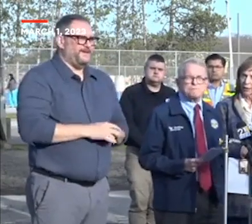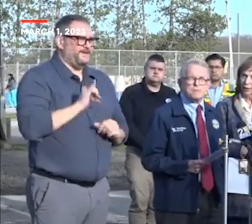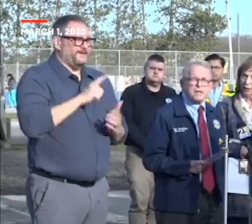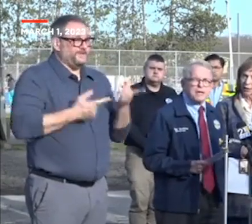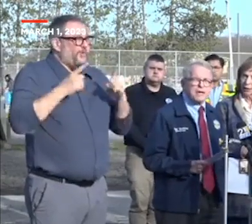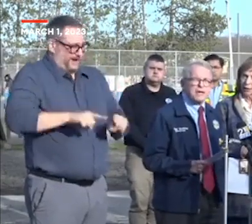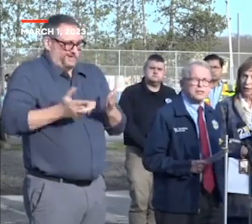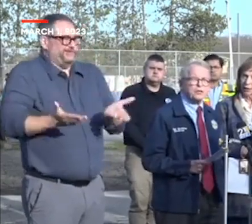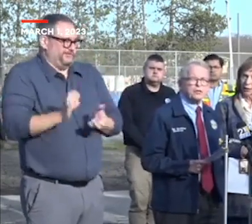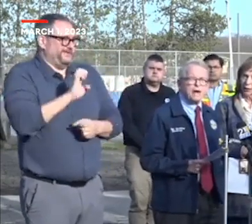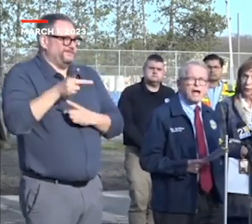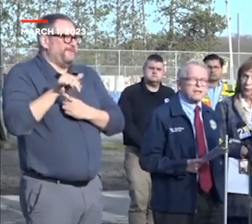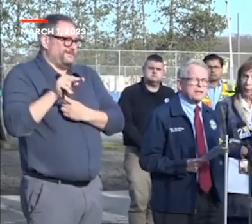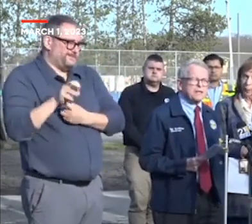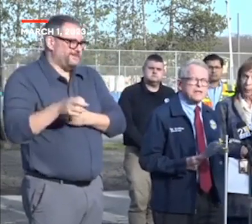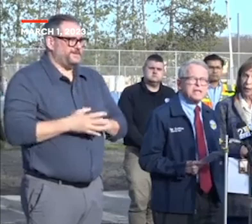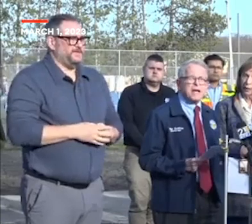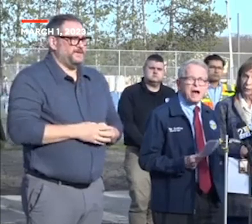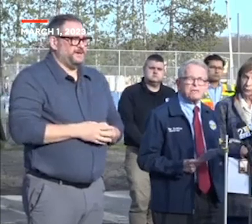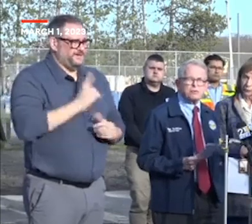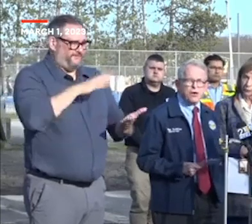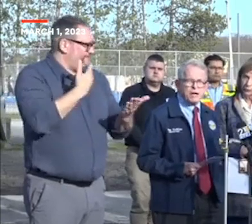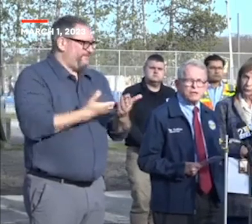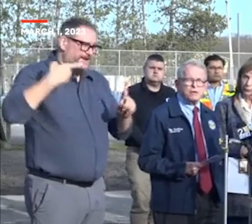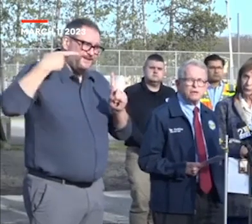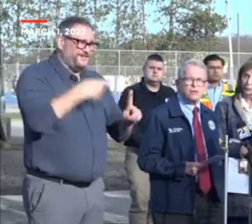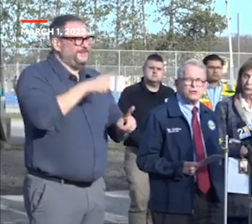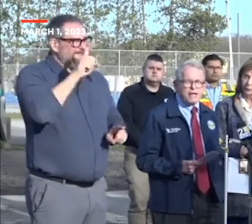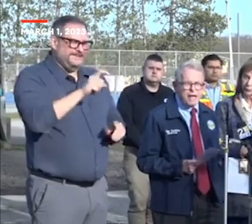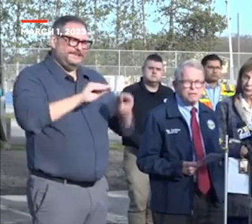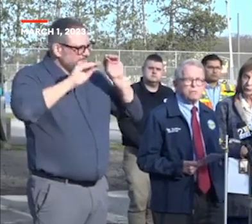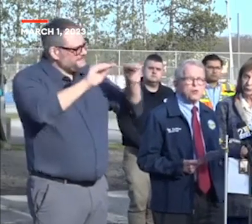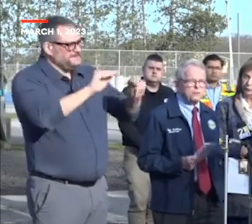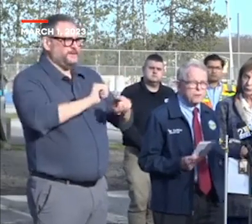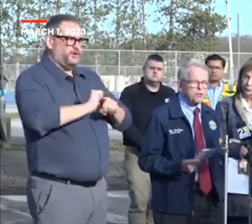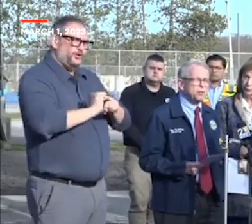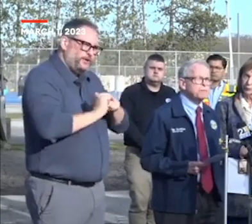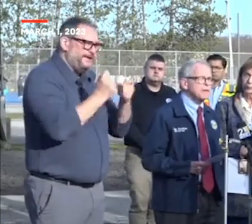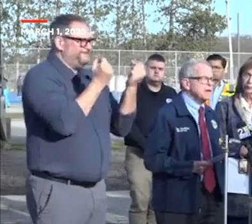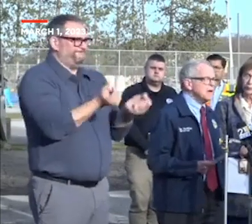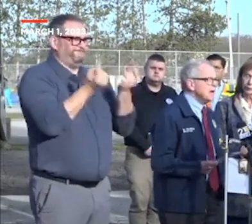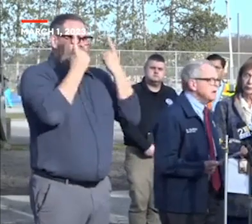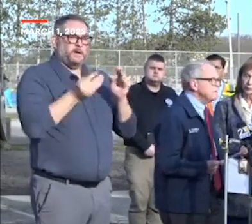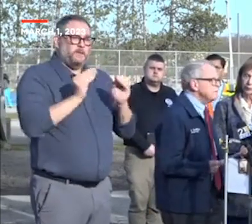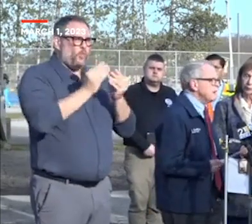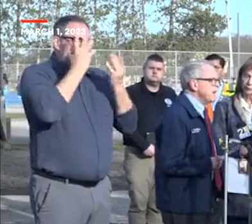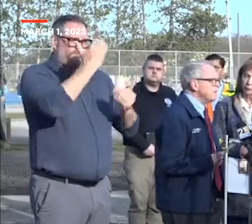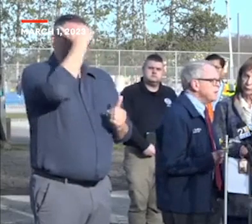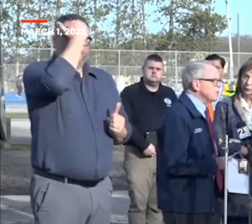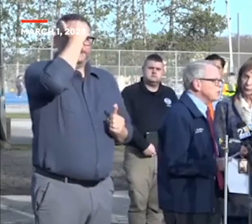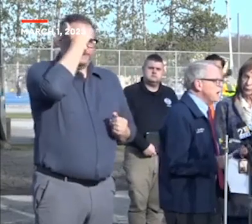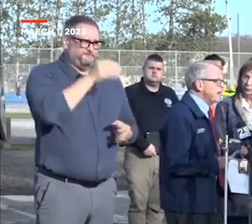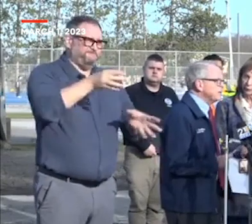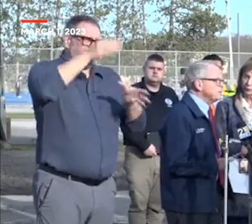here. So the fact and the need to have them trained to understand more information and to have